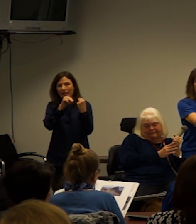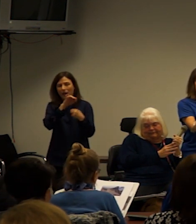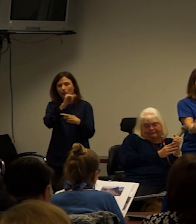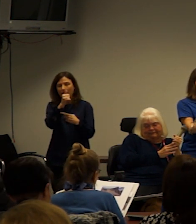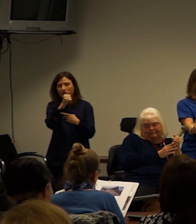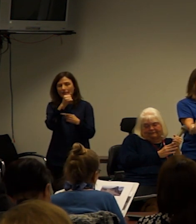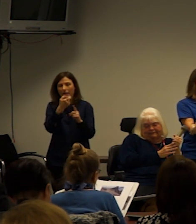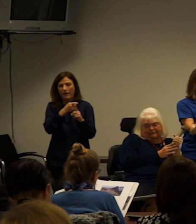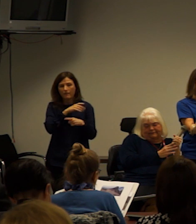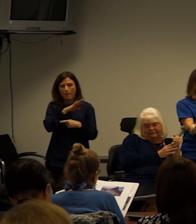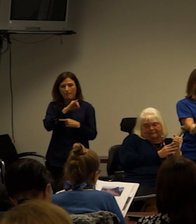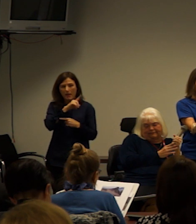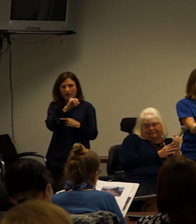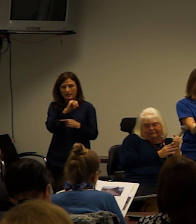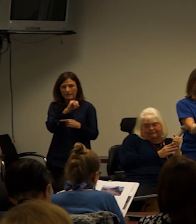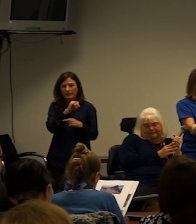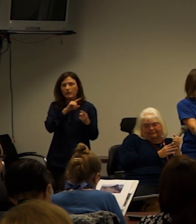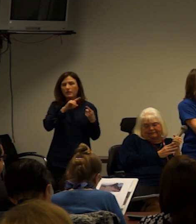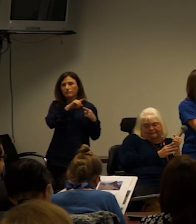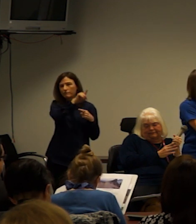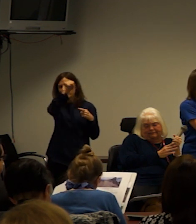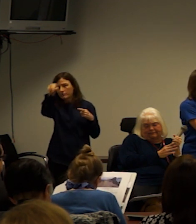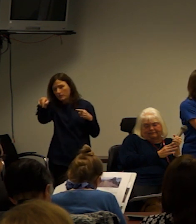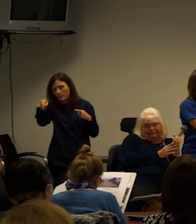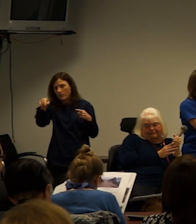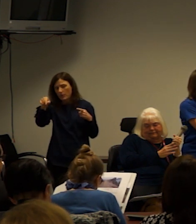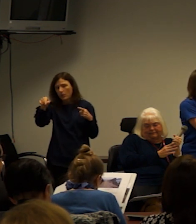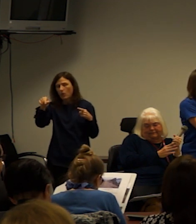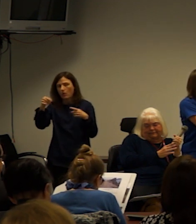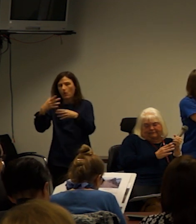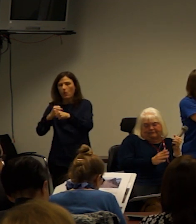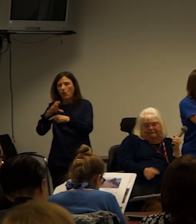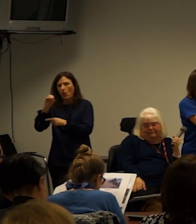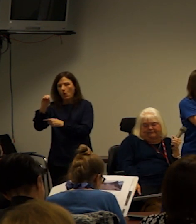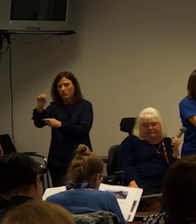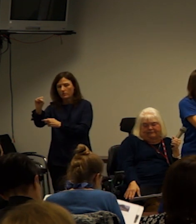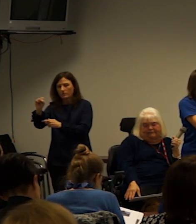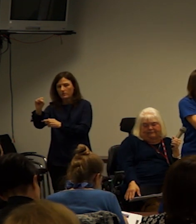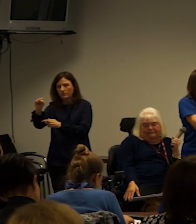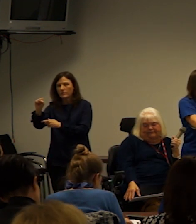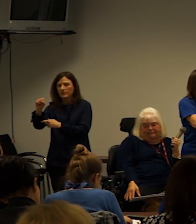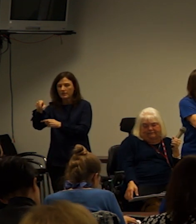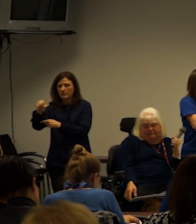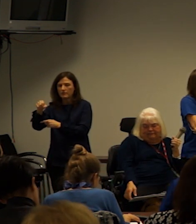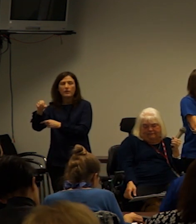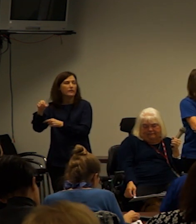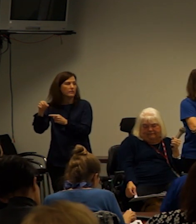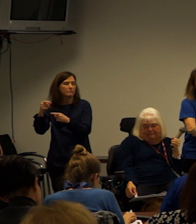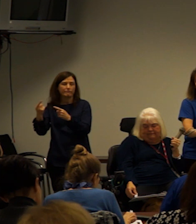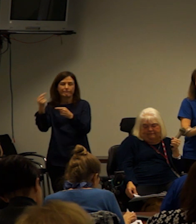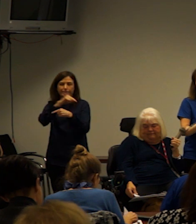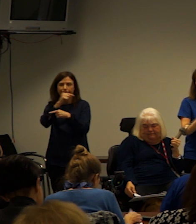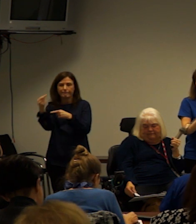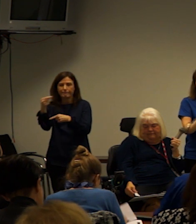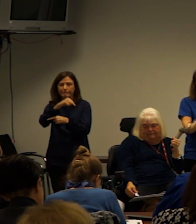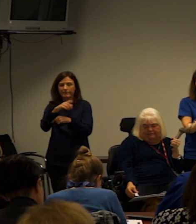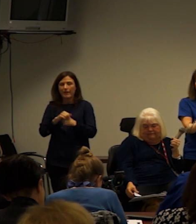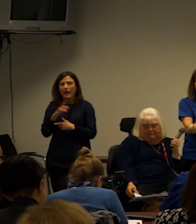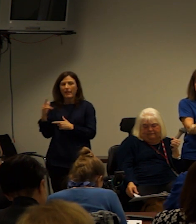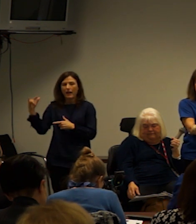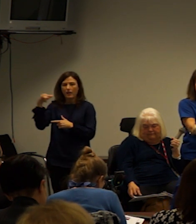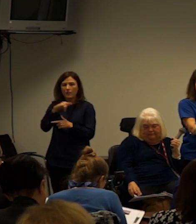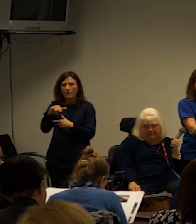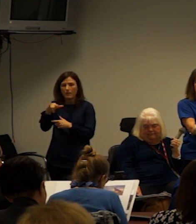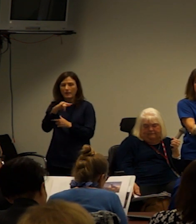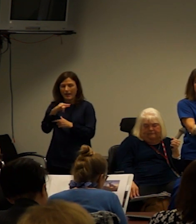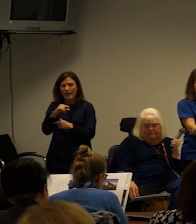from Biloxi to Ocean Springs and vice versa. Okay. This is a picture of a plane flying over a wildfire